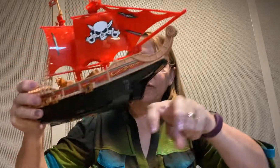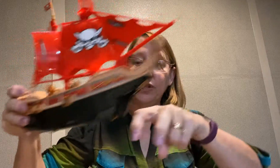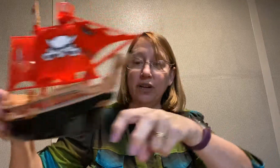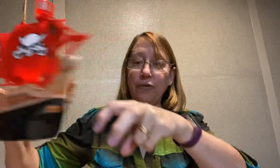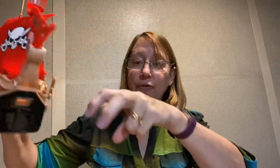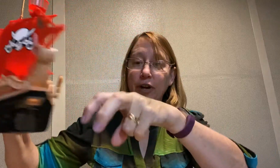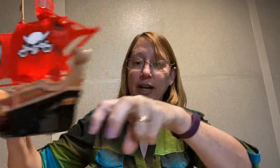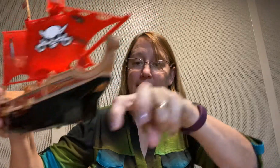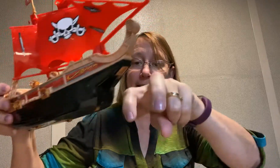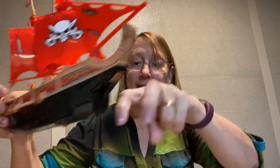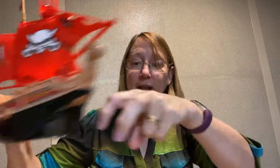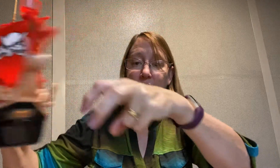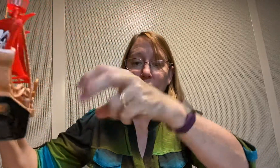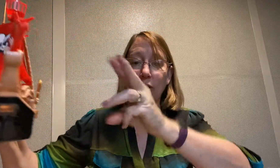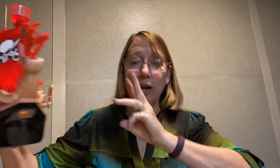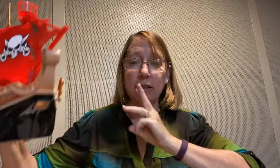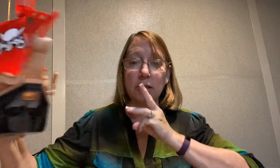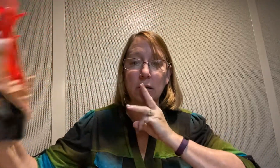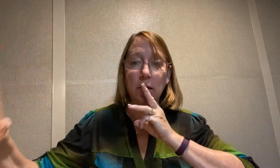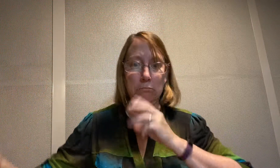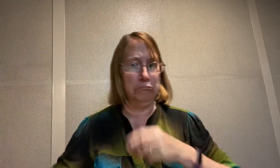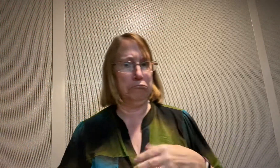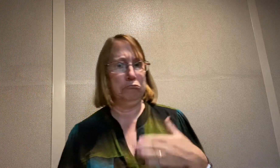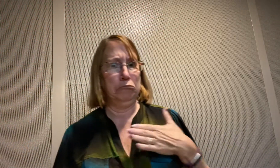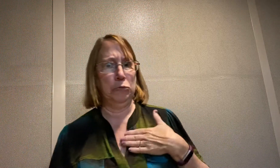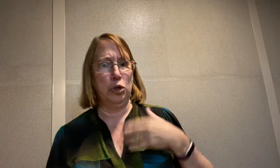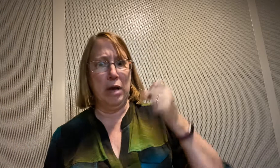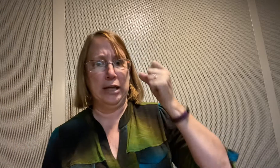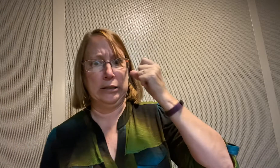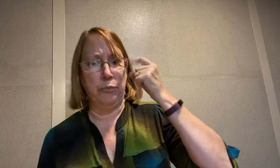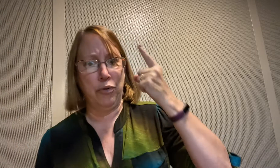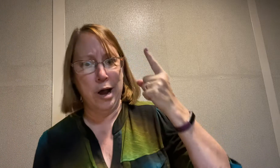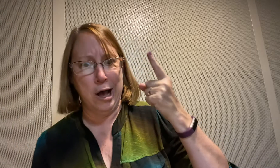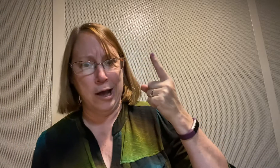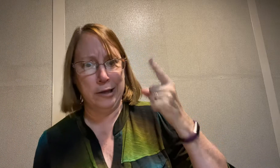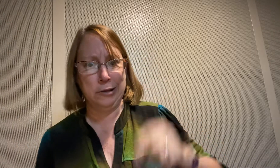drifted free in the current. To my surprise,